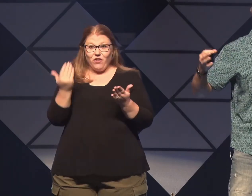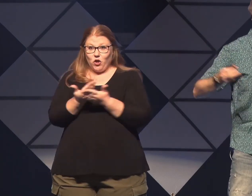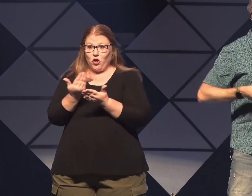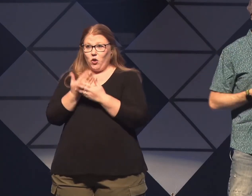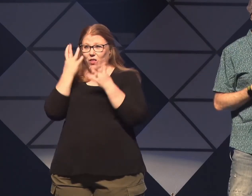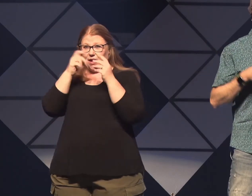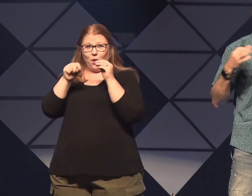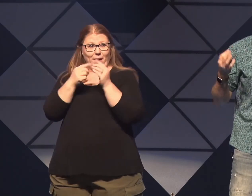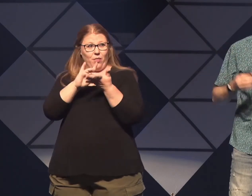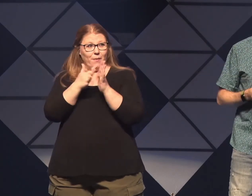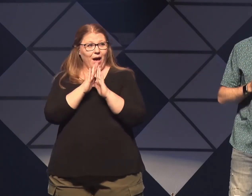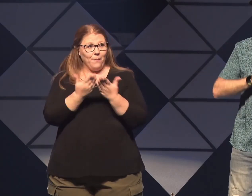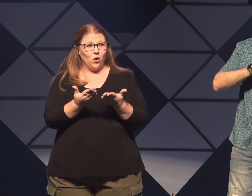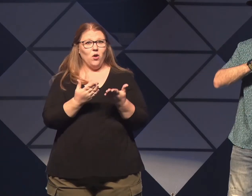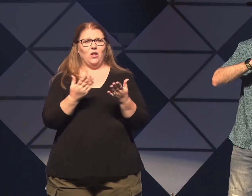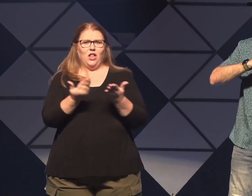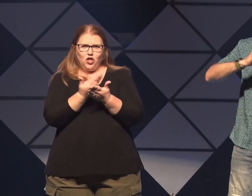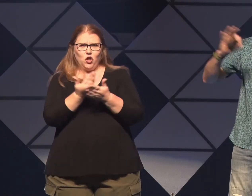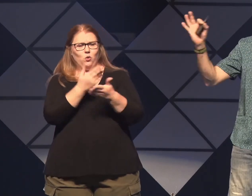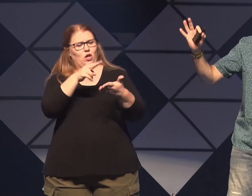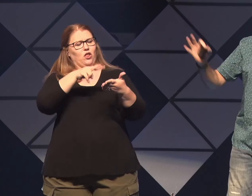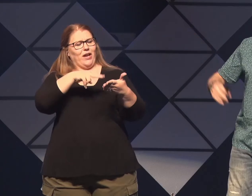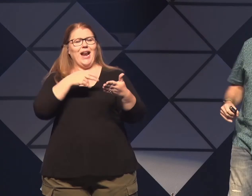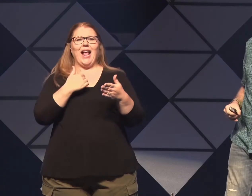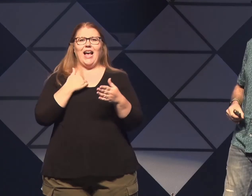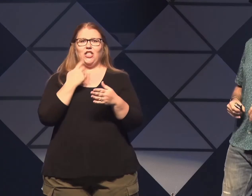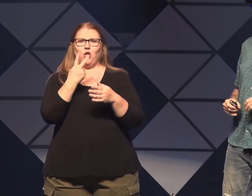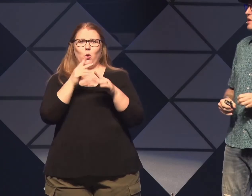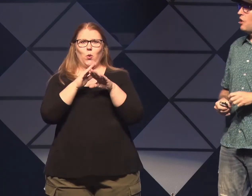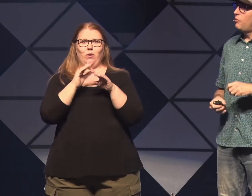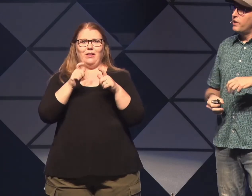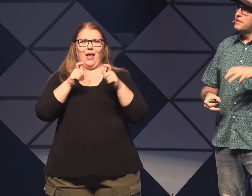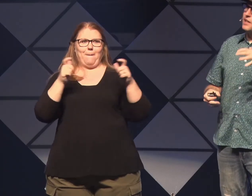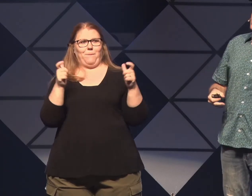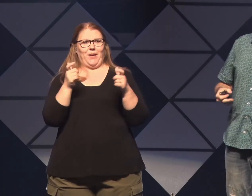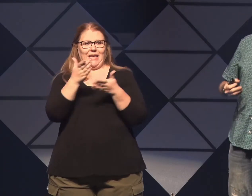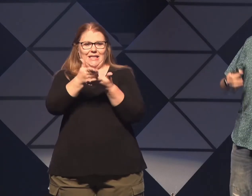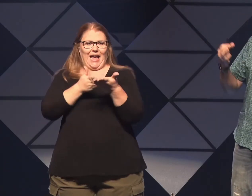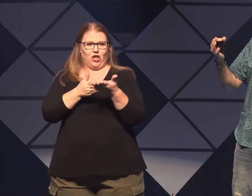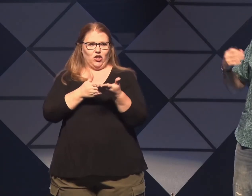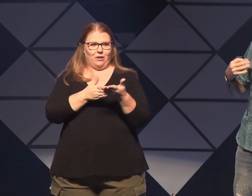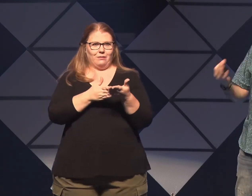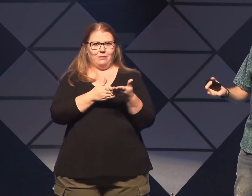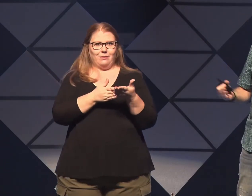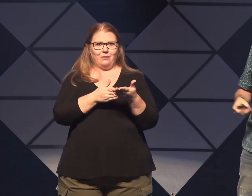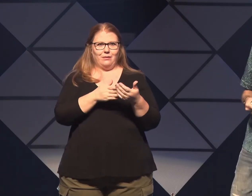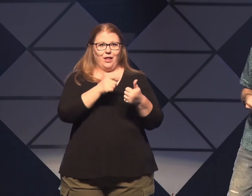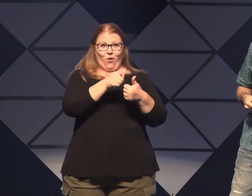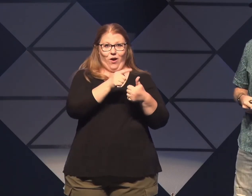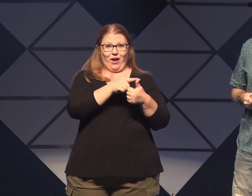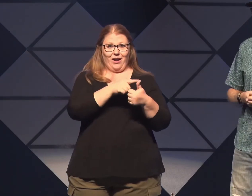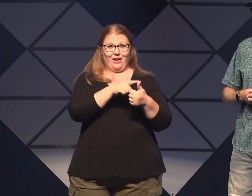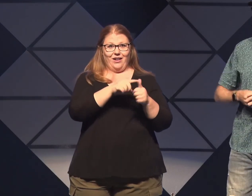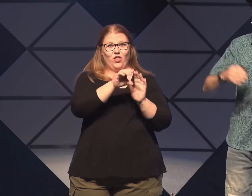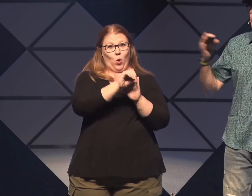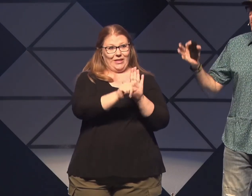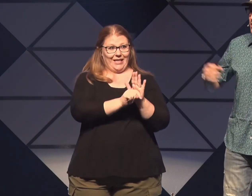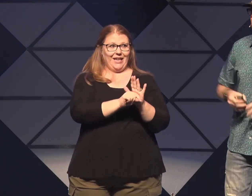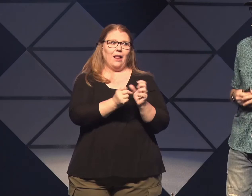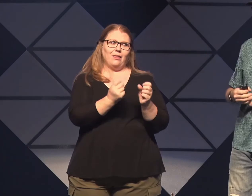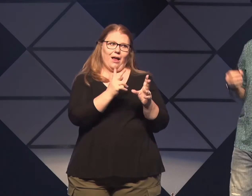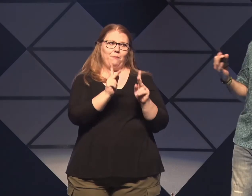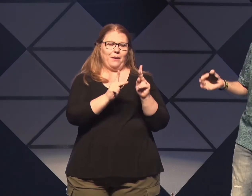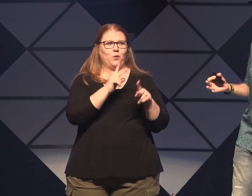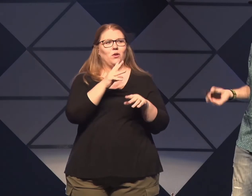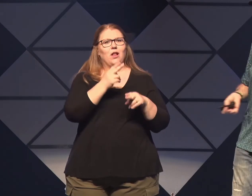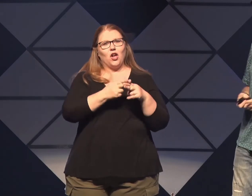thinking about the Bible or looking at it, remember it's got two big sections. We call one section, we call it the Old Testament. A whole group of people call